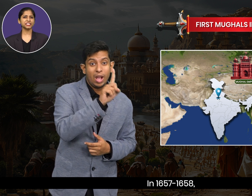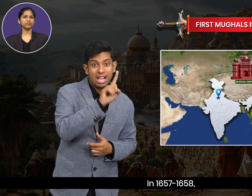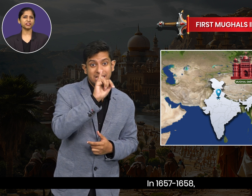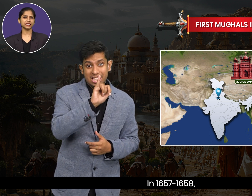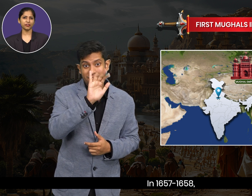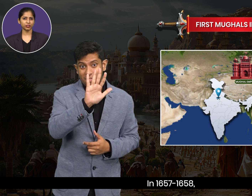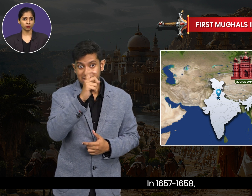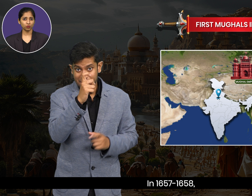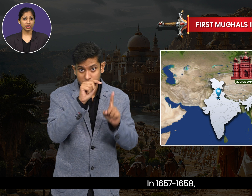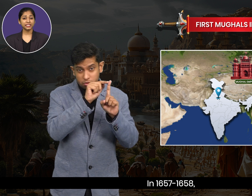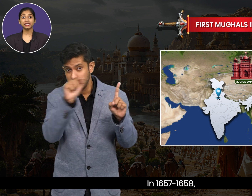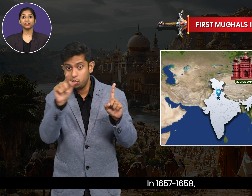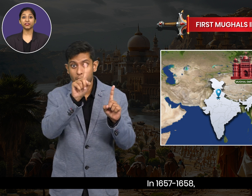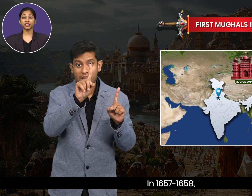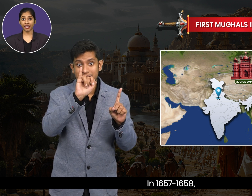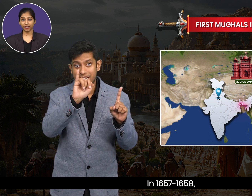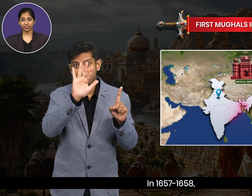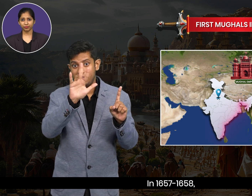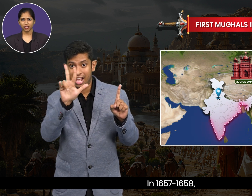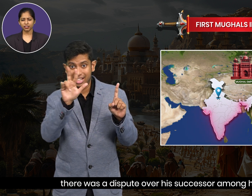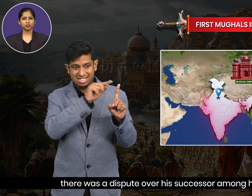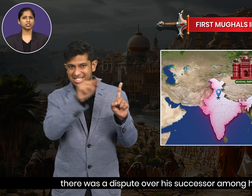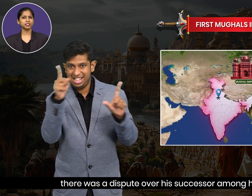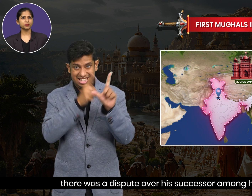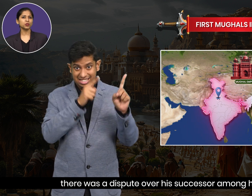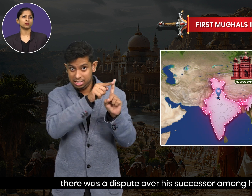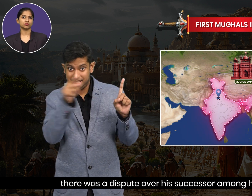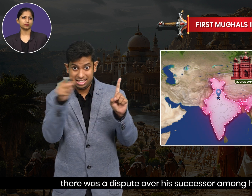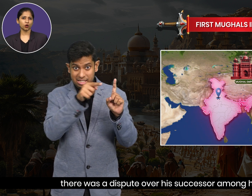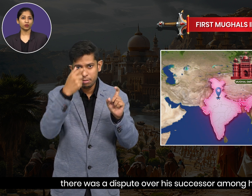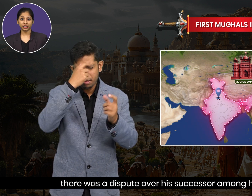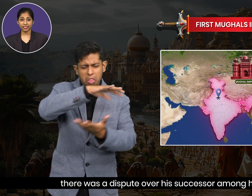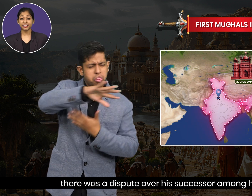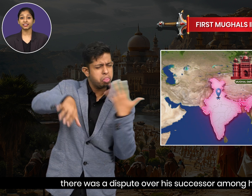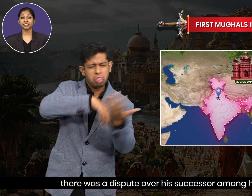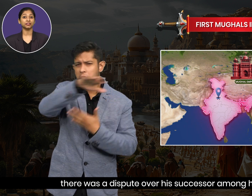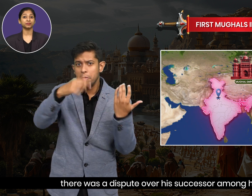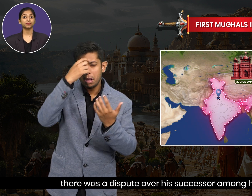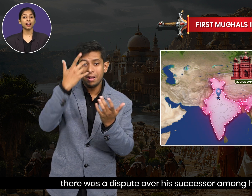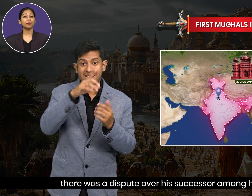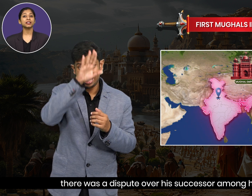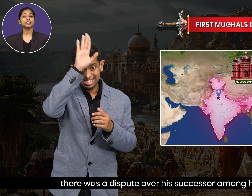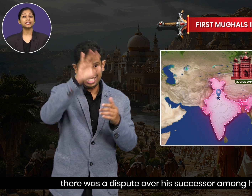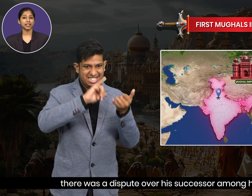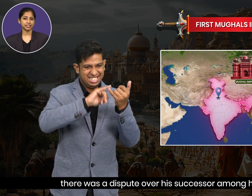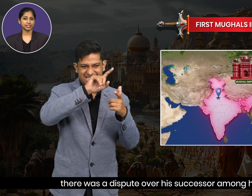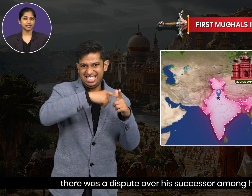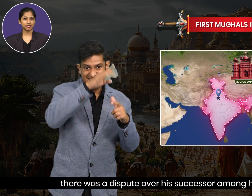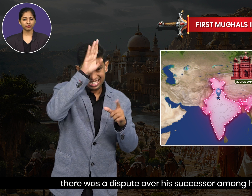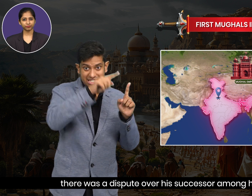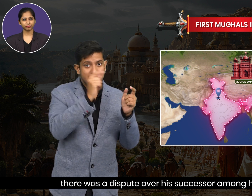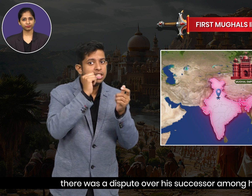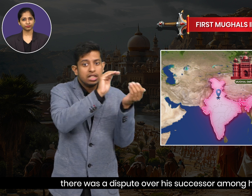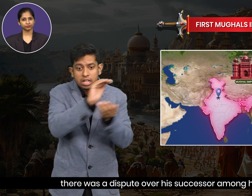In 1657 to 1658, there was a dispute over his successor among his